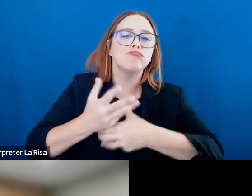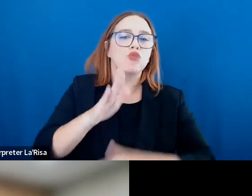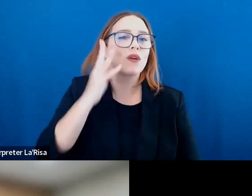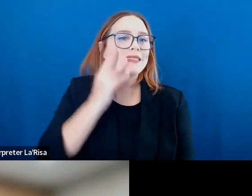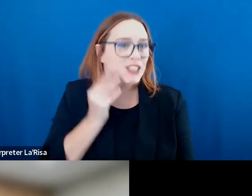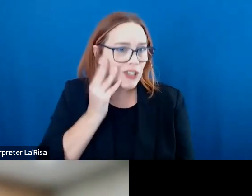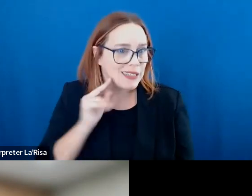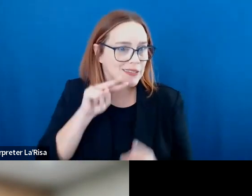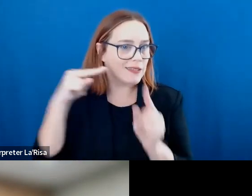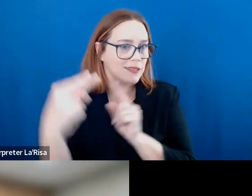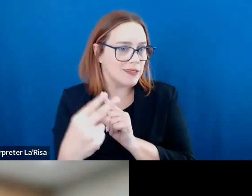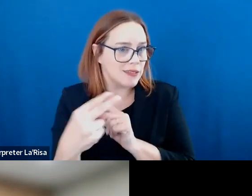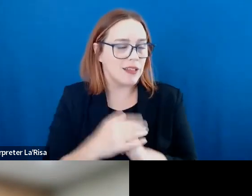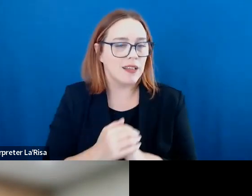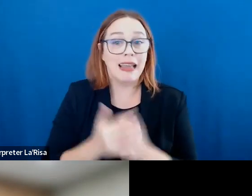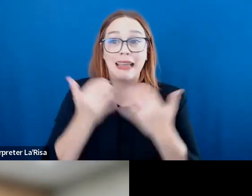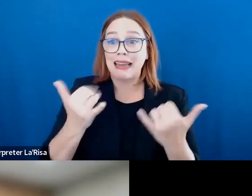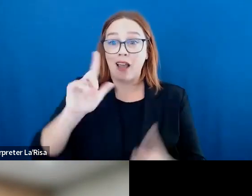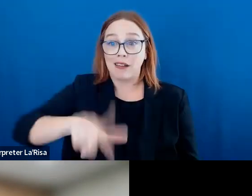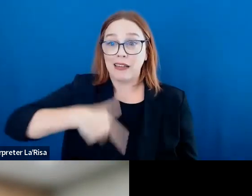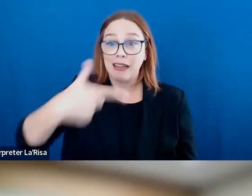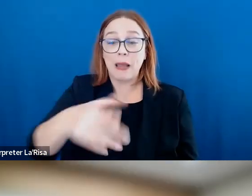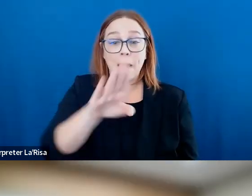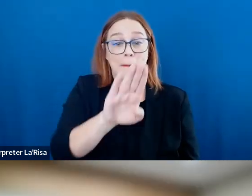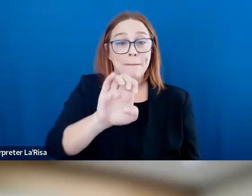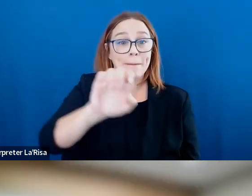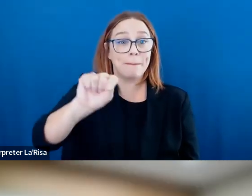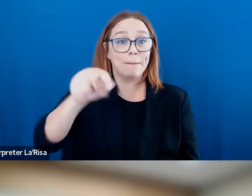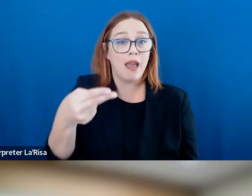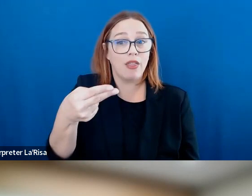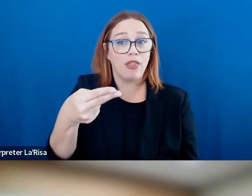So with that, I will pass this off to Beth Quarles, our